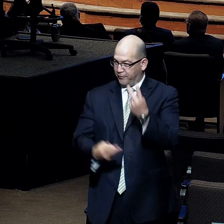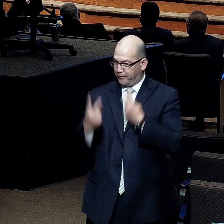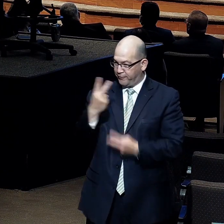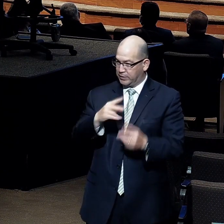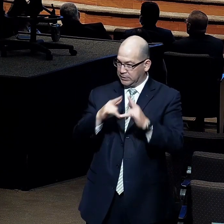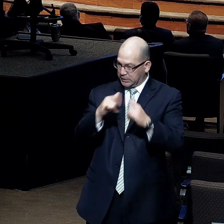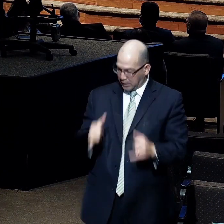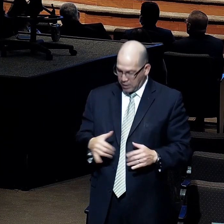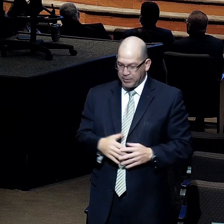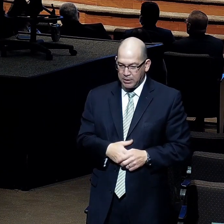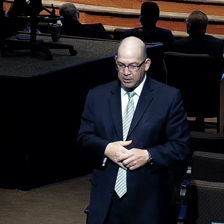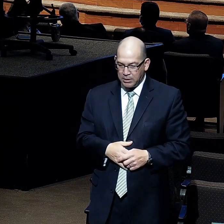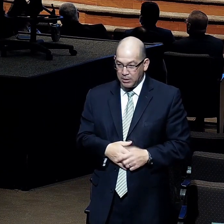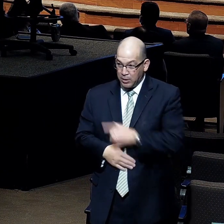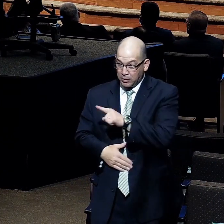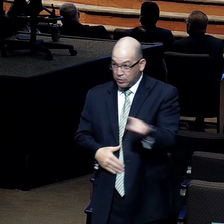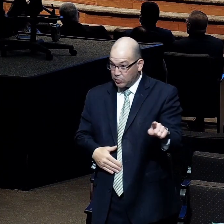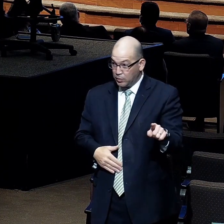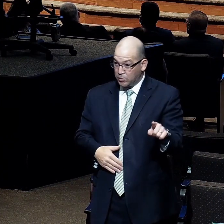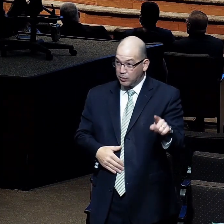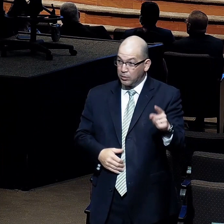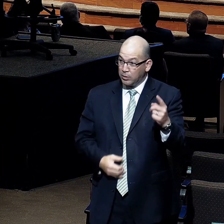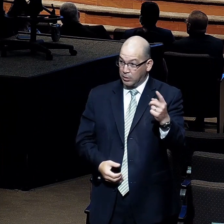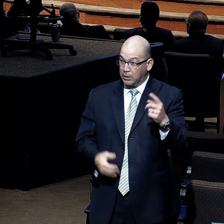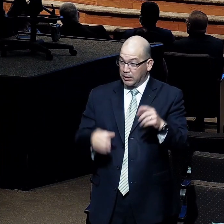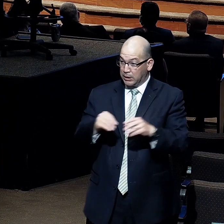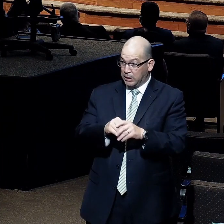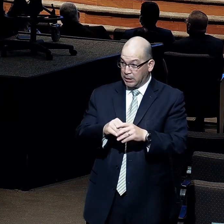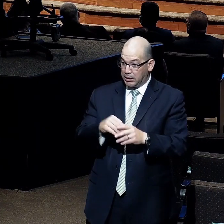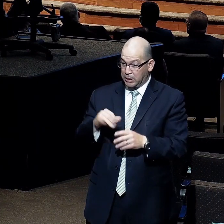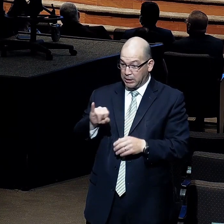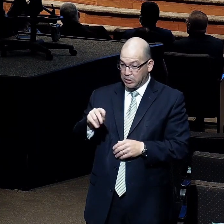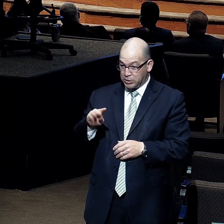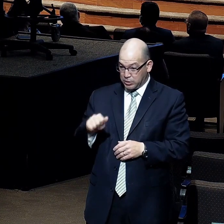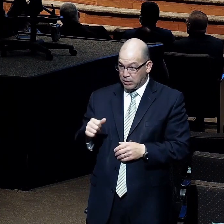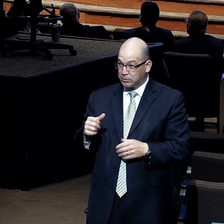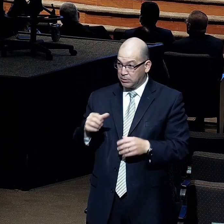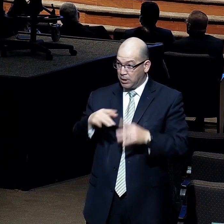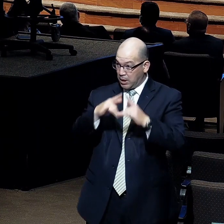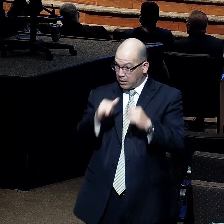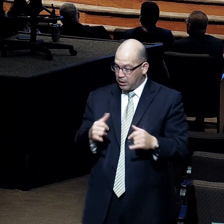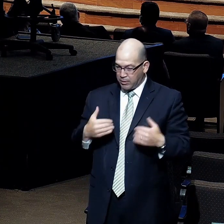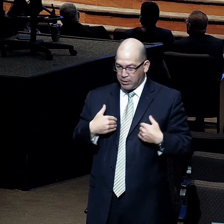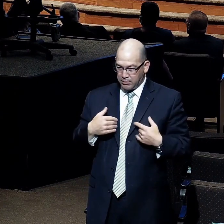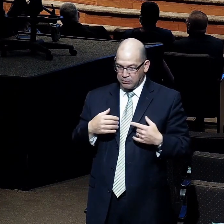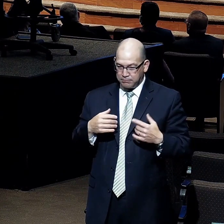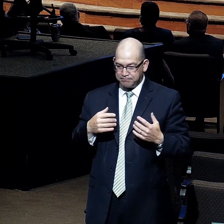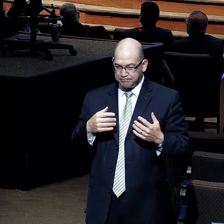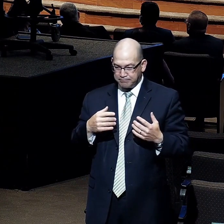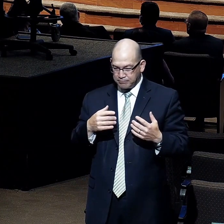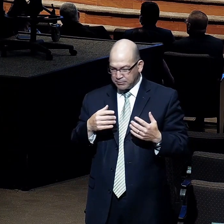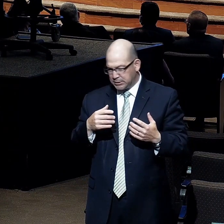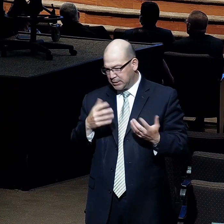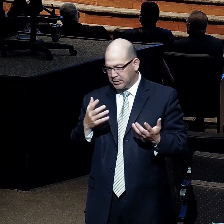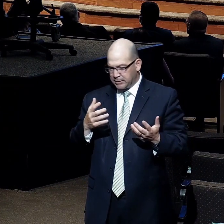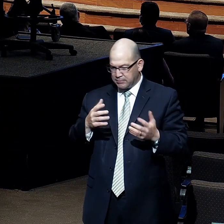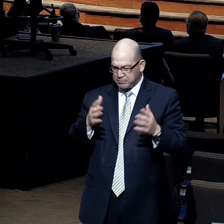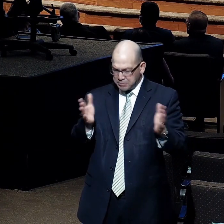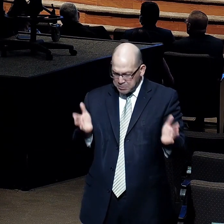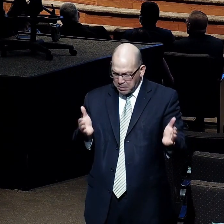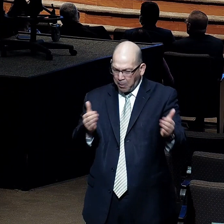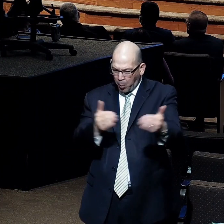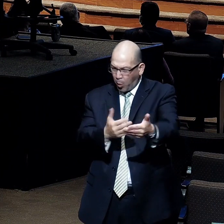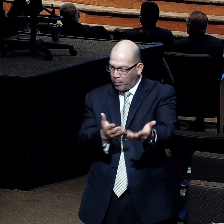you've ever been in the Joshua Camp dorm, you know there's a closet, and right above it, there's a little shelf space. It's probably 10 feet up. Well, me and the